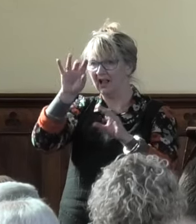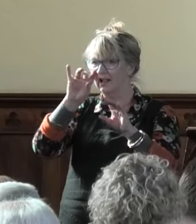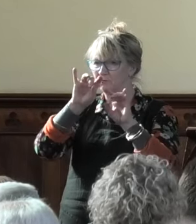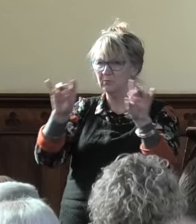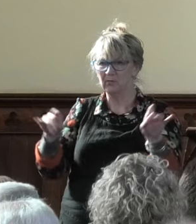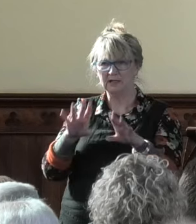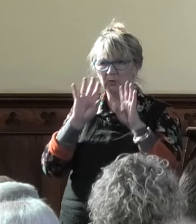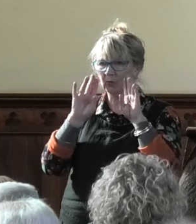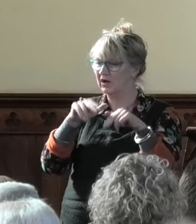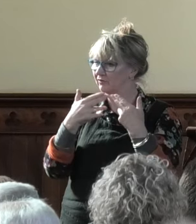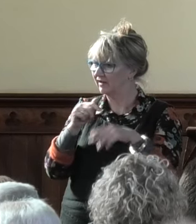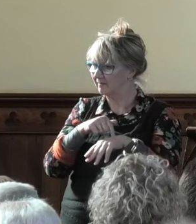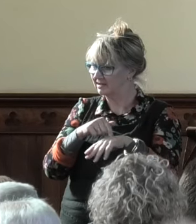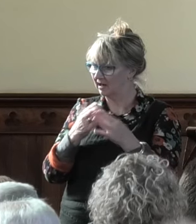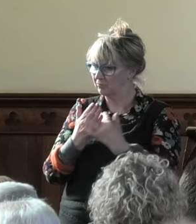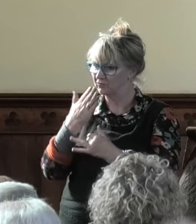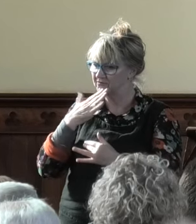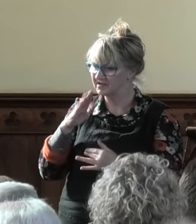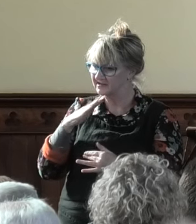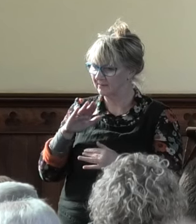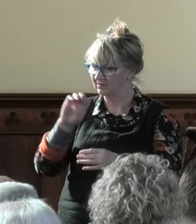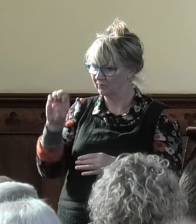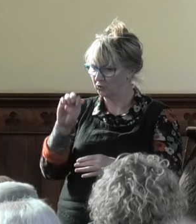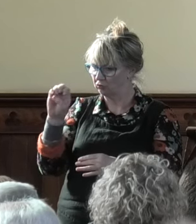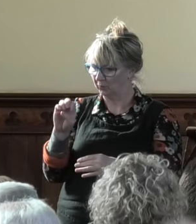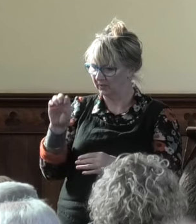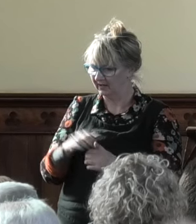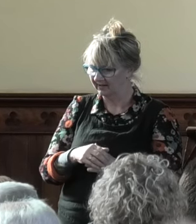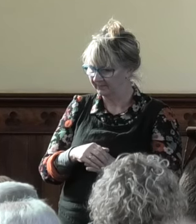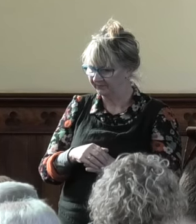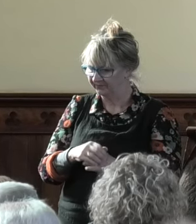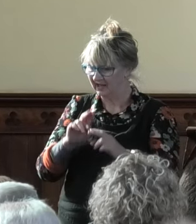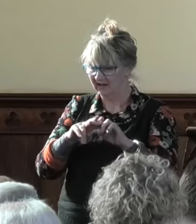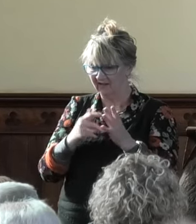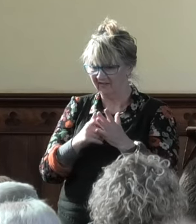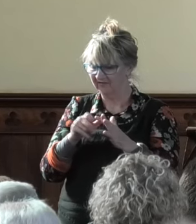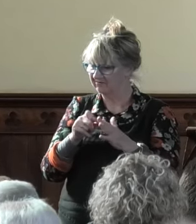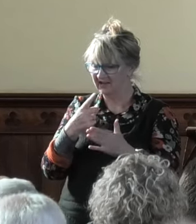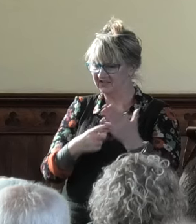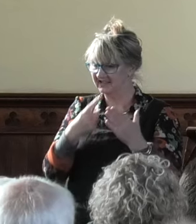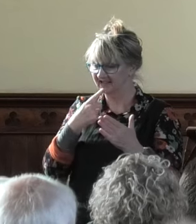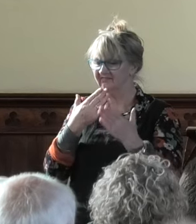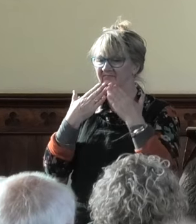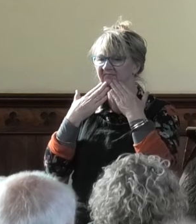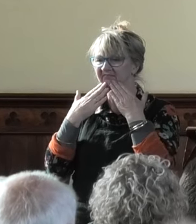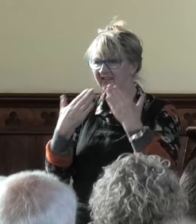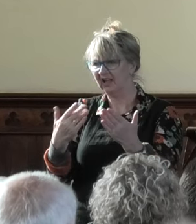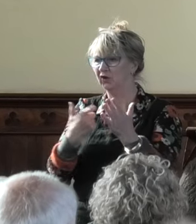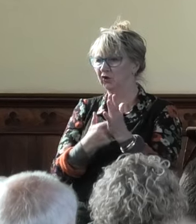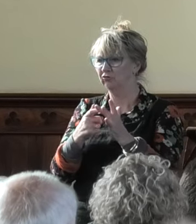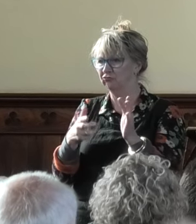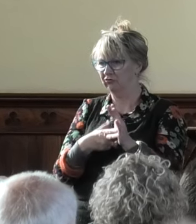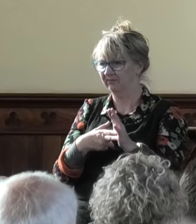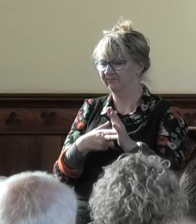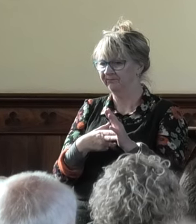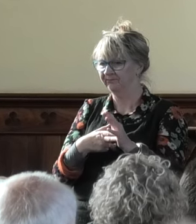family time during this summer experience of Europe. And Fred just says, thanks, Rin. Then